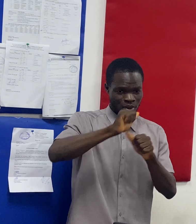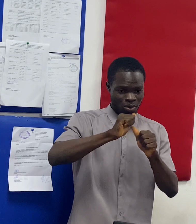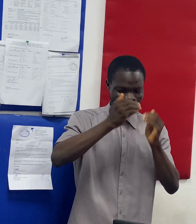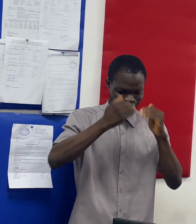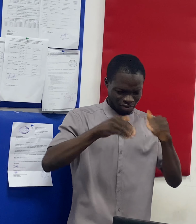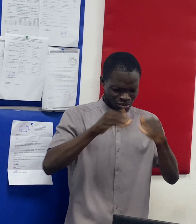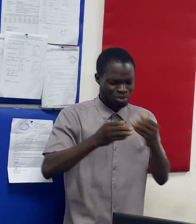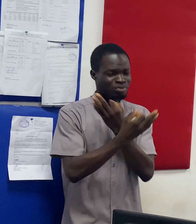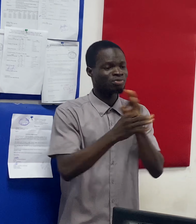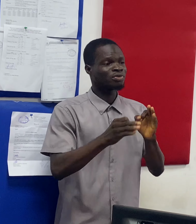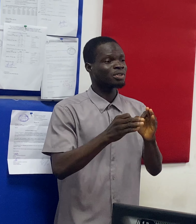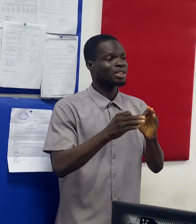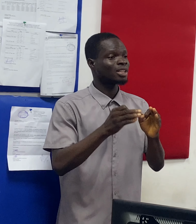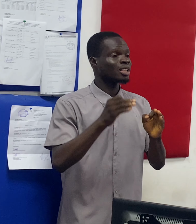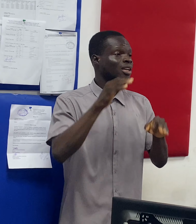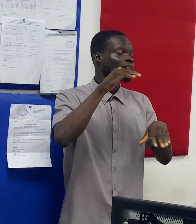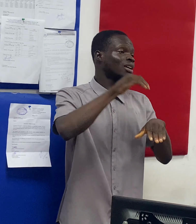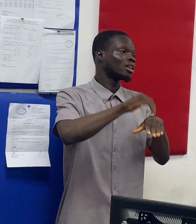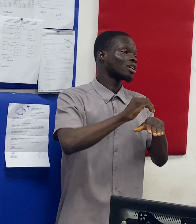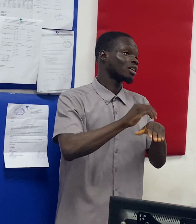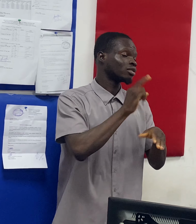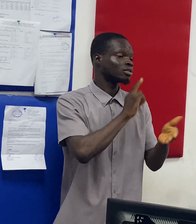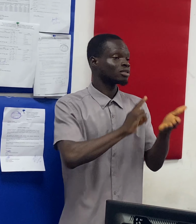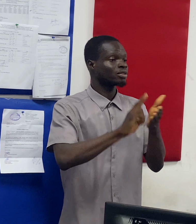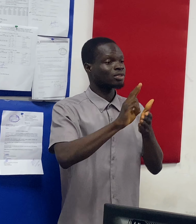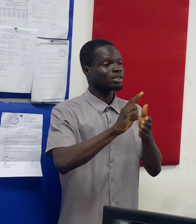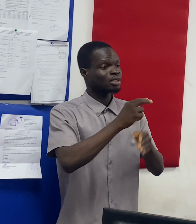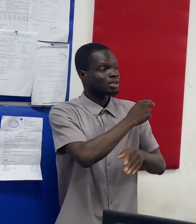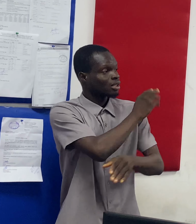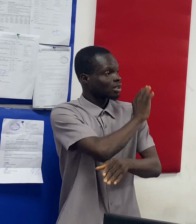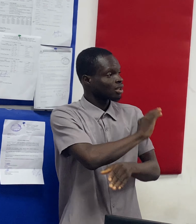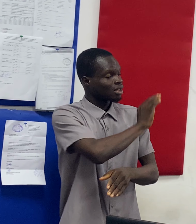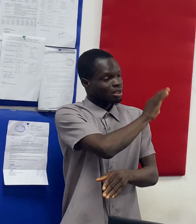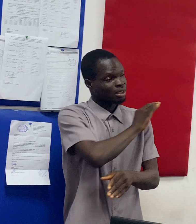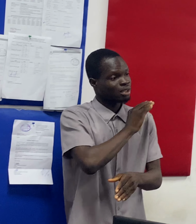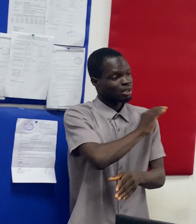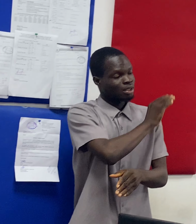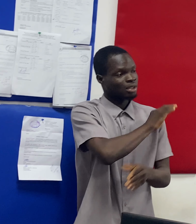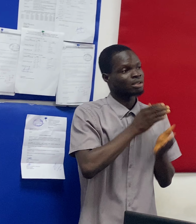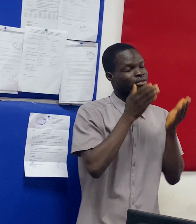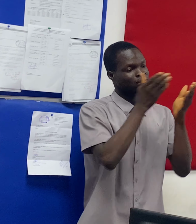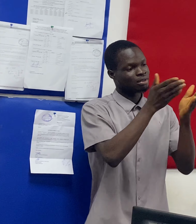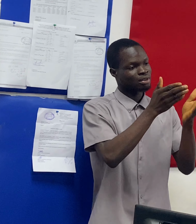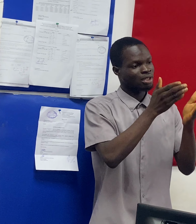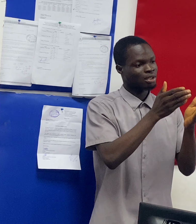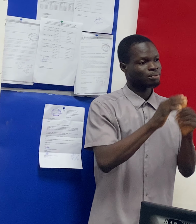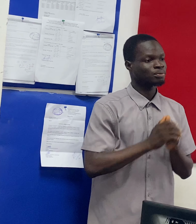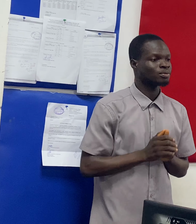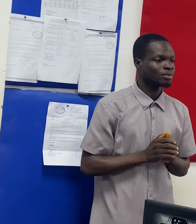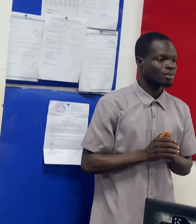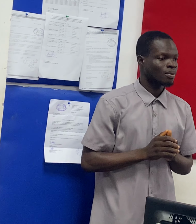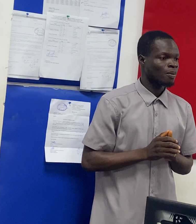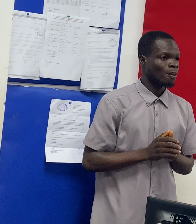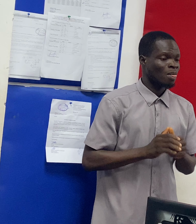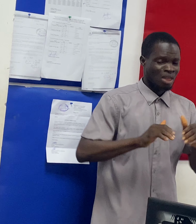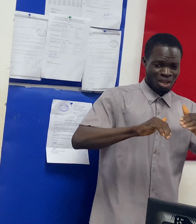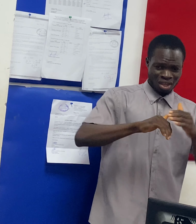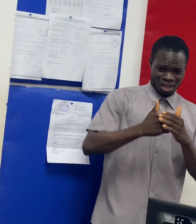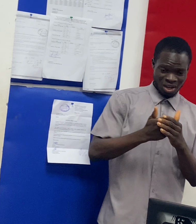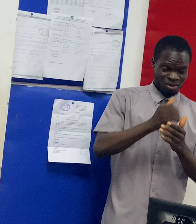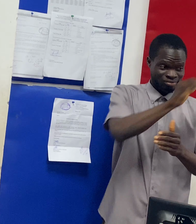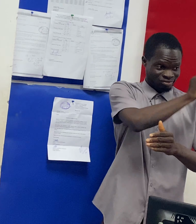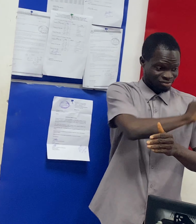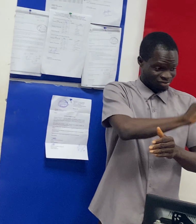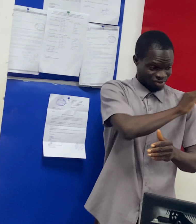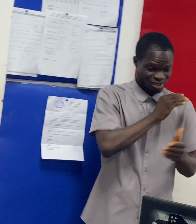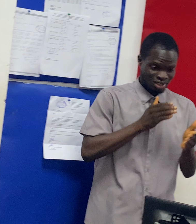access at the university clinic. So let's look at the structure of the clinic or the hospital. Yeah. How accessible it is